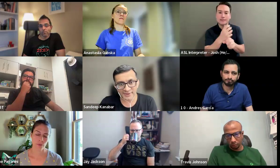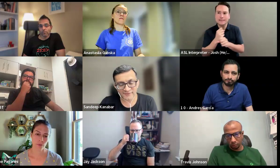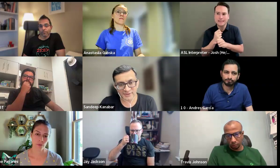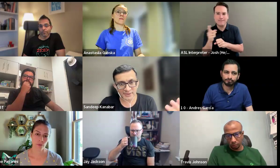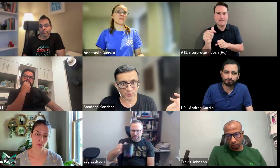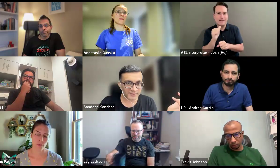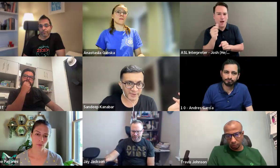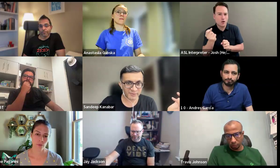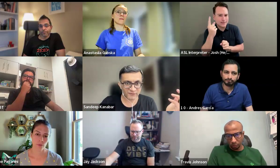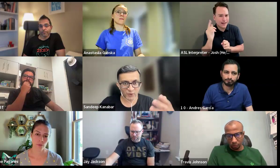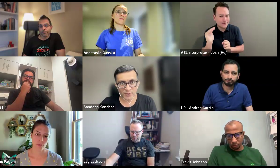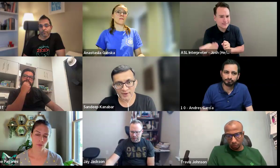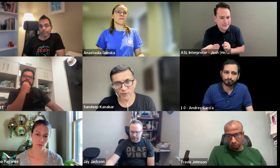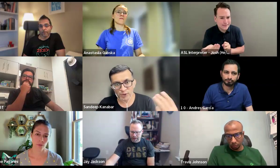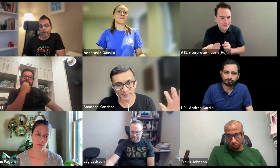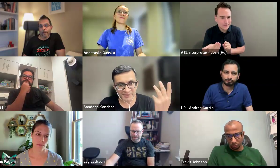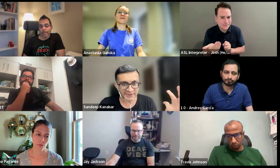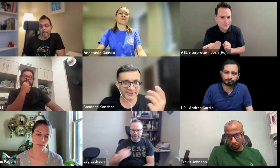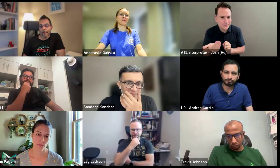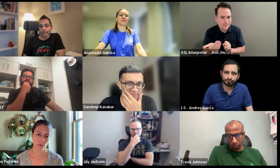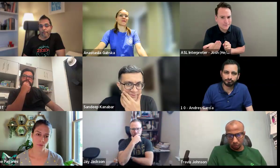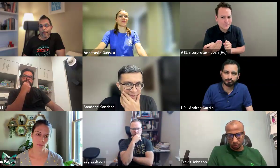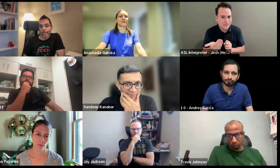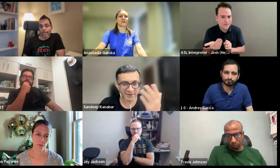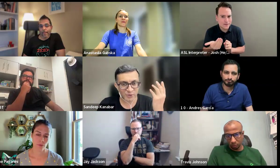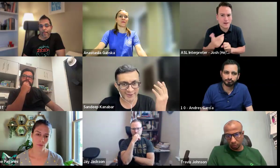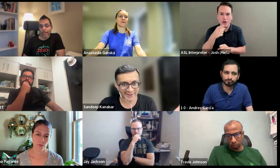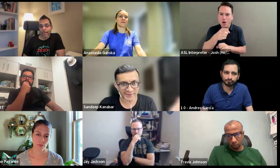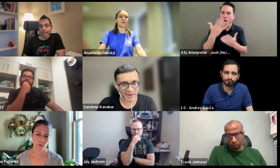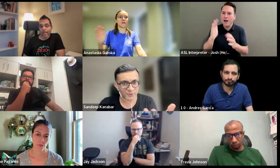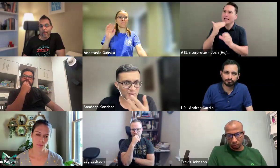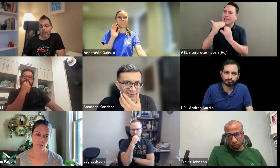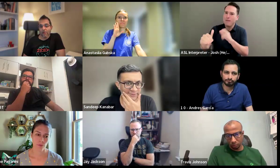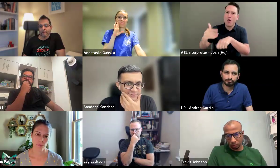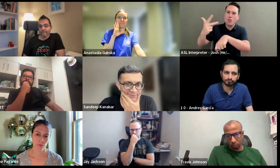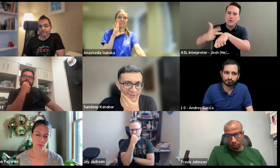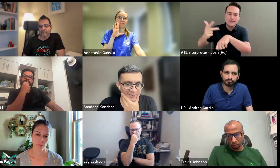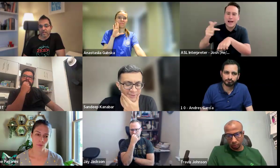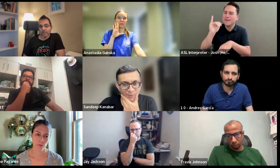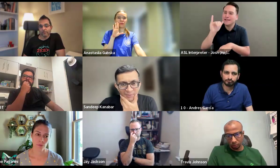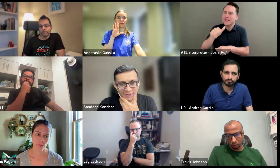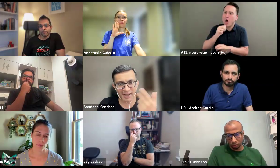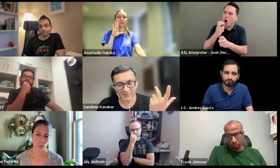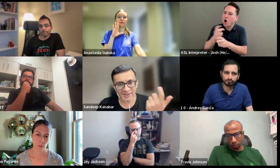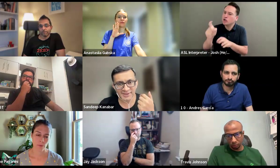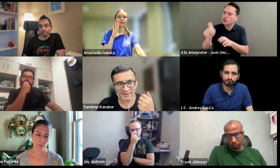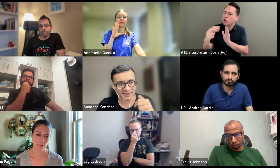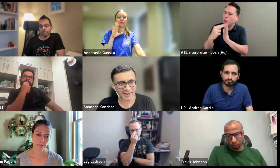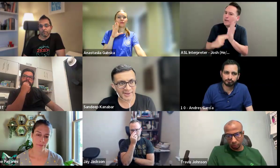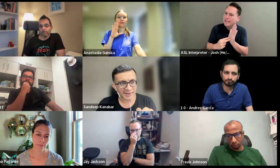they sent it 1 month before, followed up 3 times. I mean, it's not that hard to read it. But probably I'm just thinking like